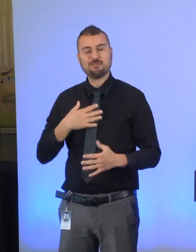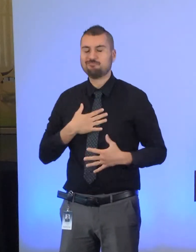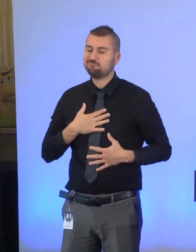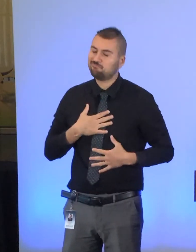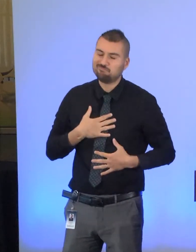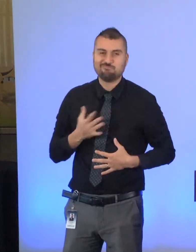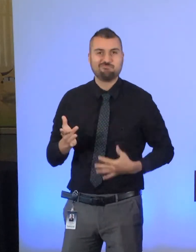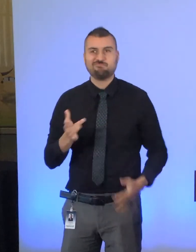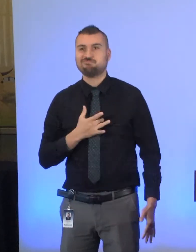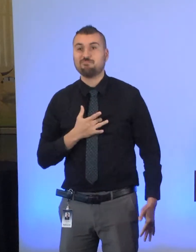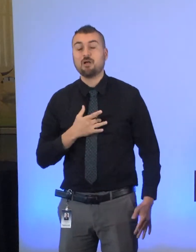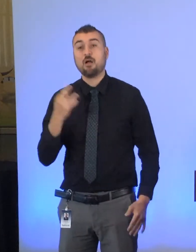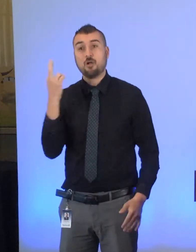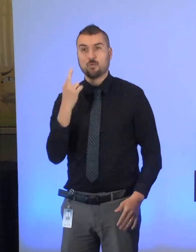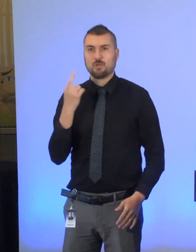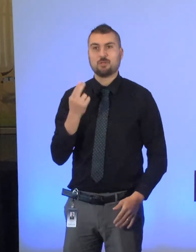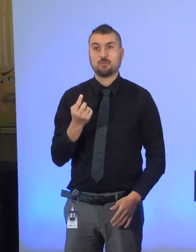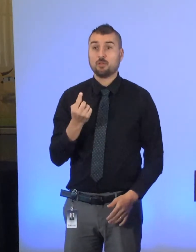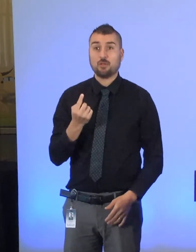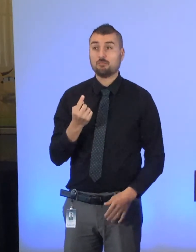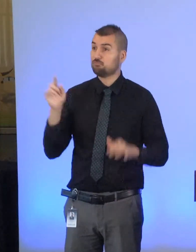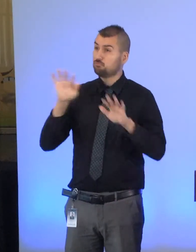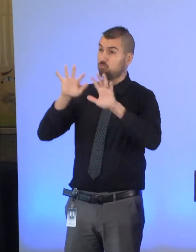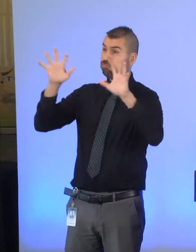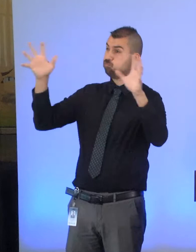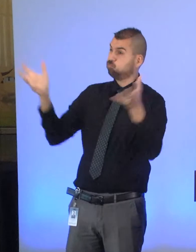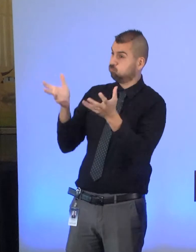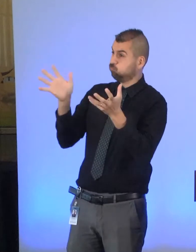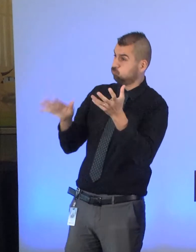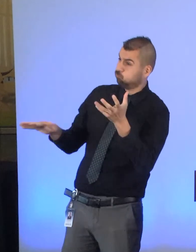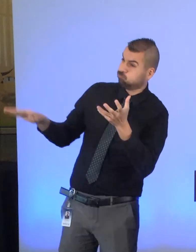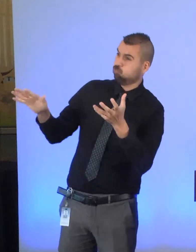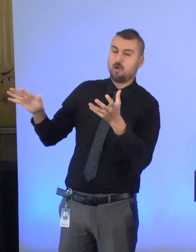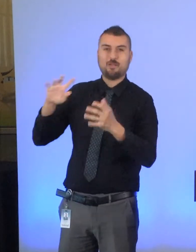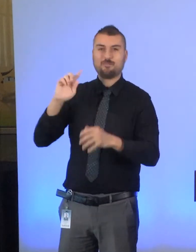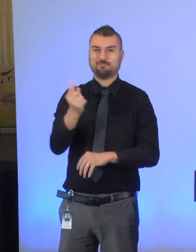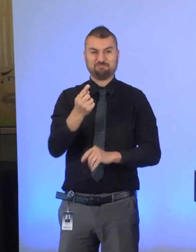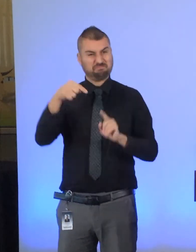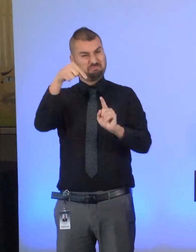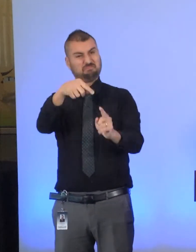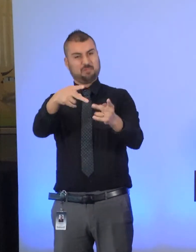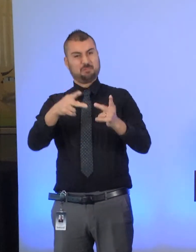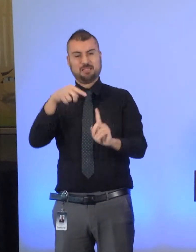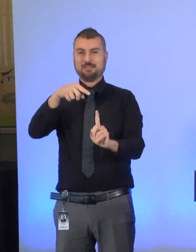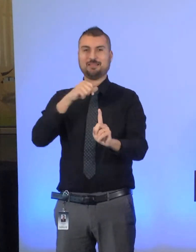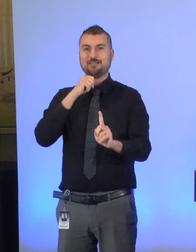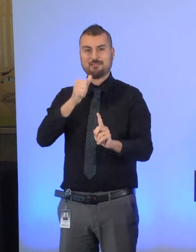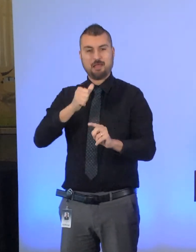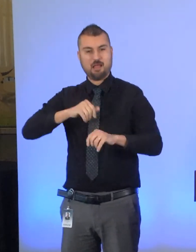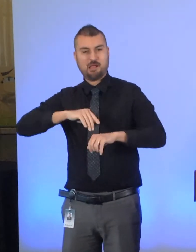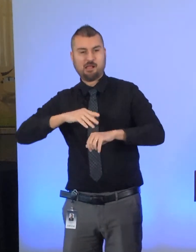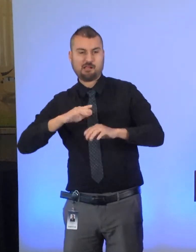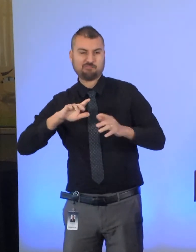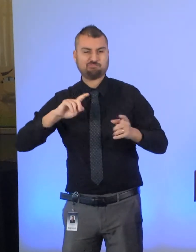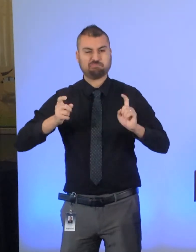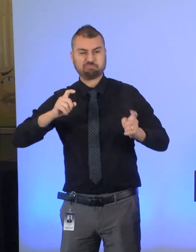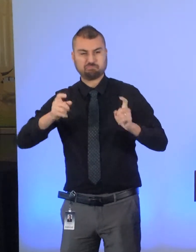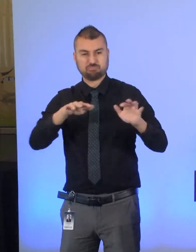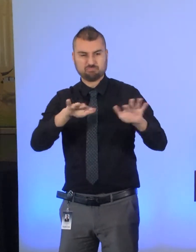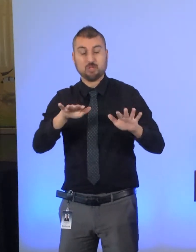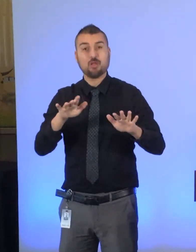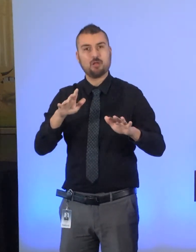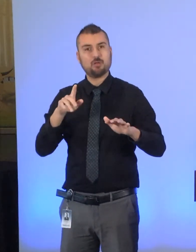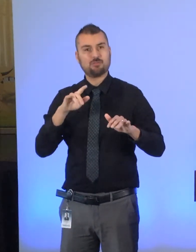only pieces of land in the world that's uncultivated is really hugely important. So I knew right